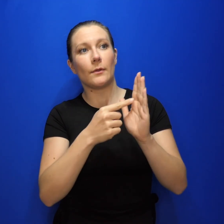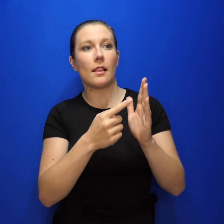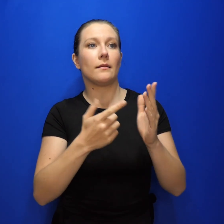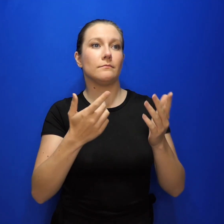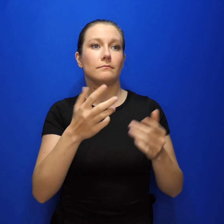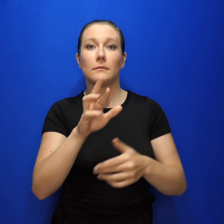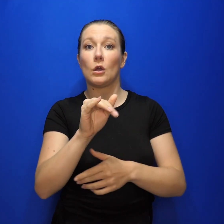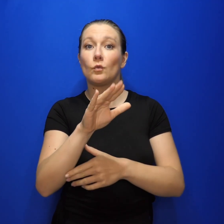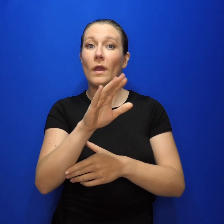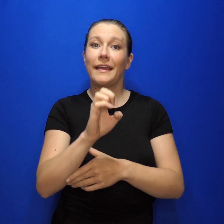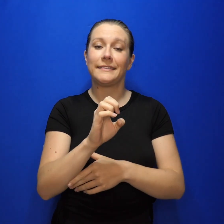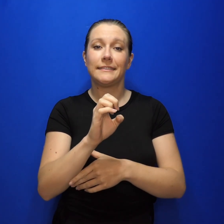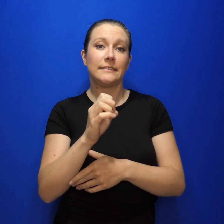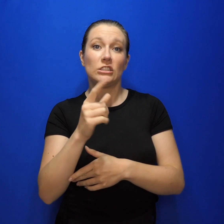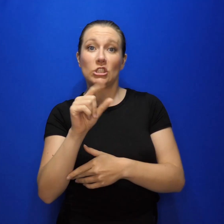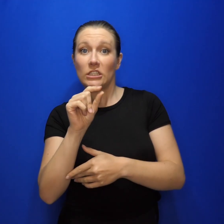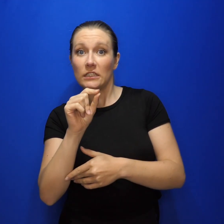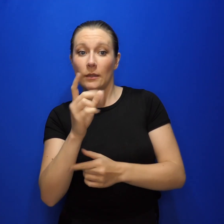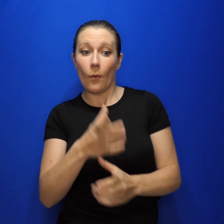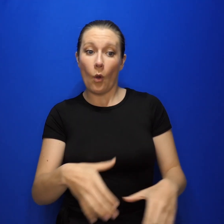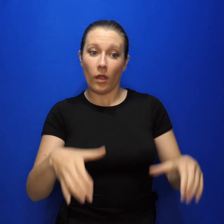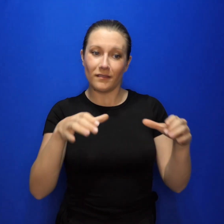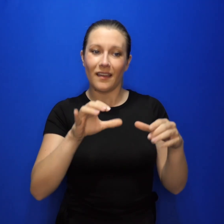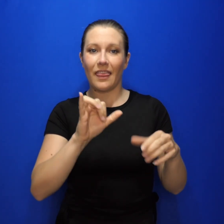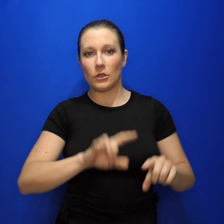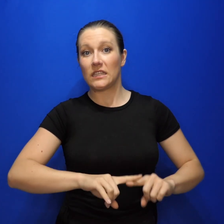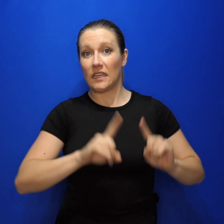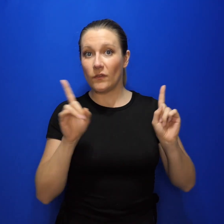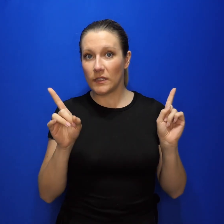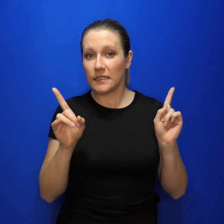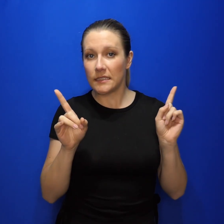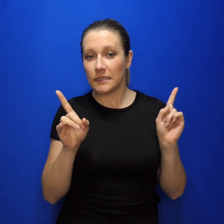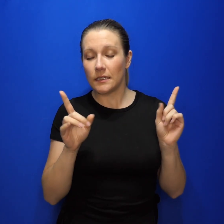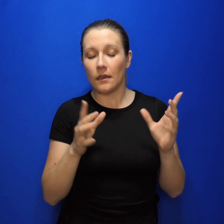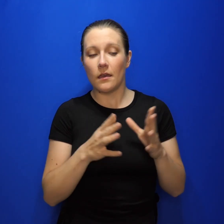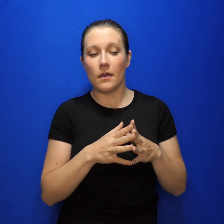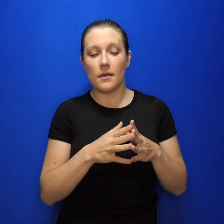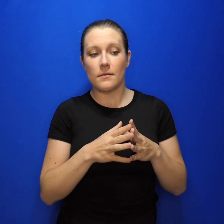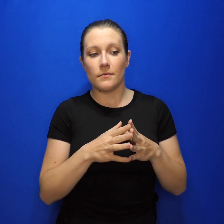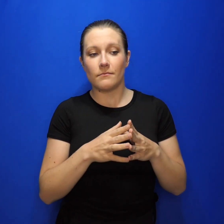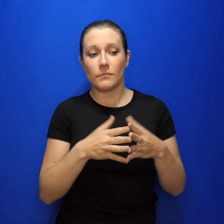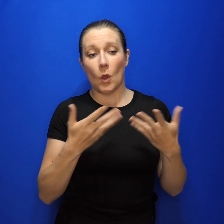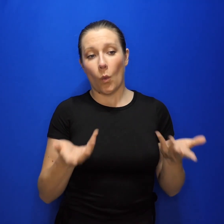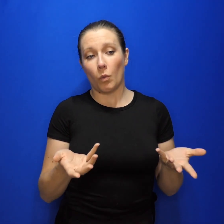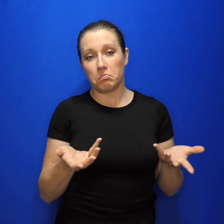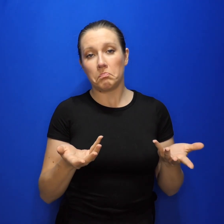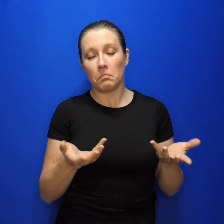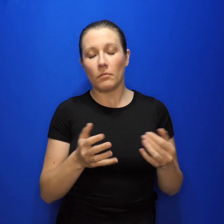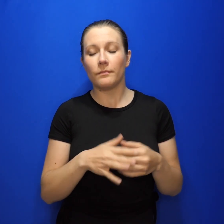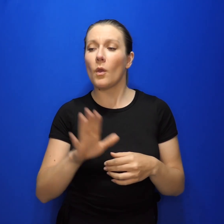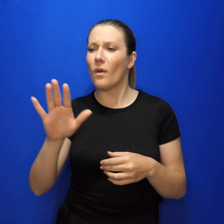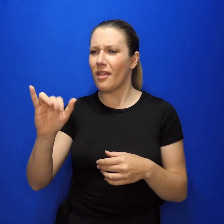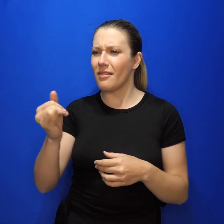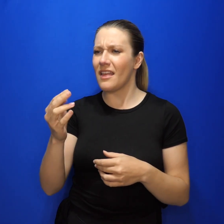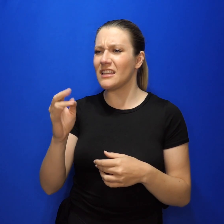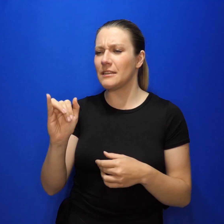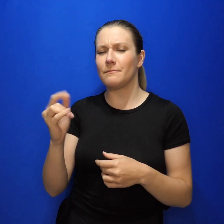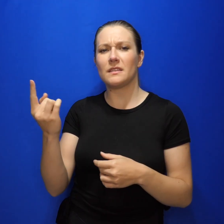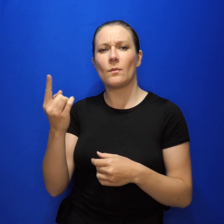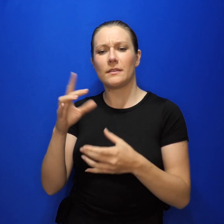of rice and grilled chicken, there's a difference there, you know? Well, Jenny, somebody said something here I want to